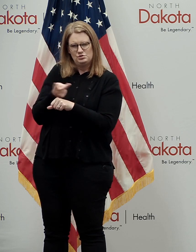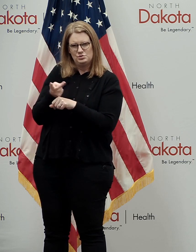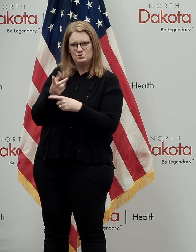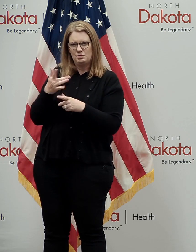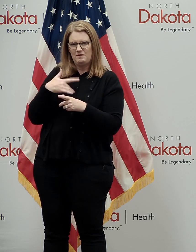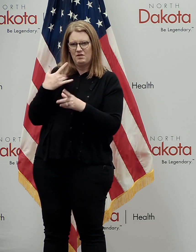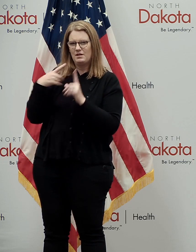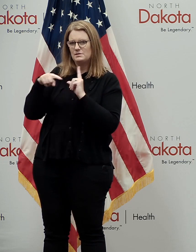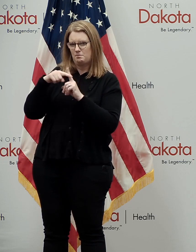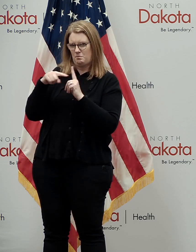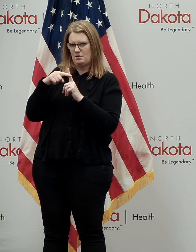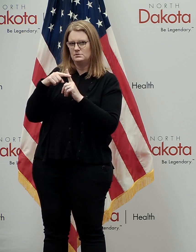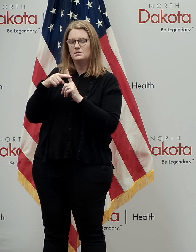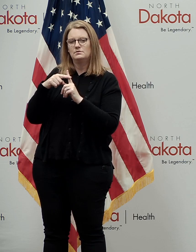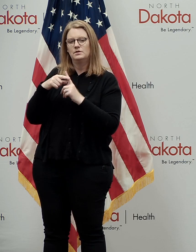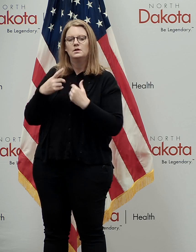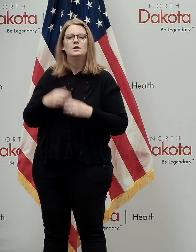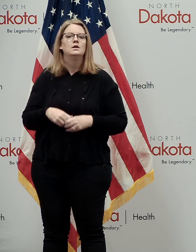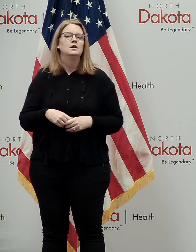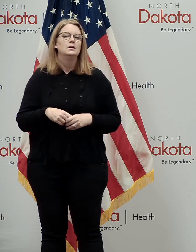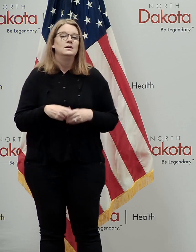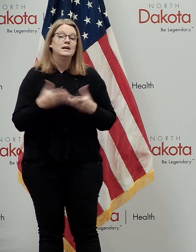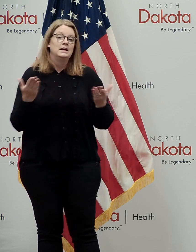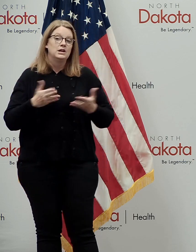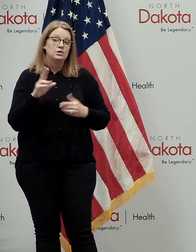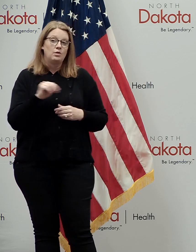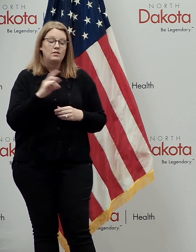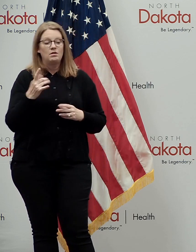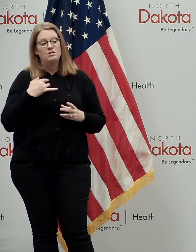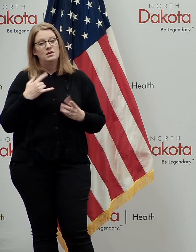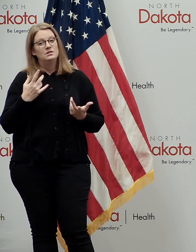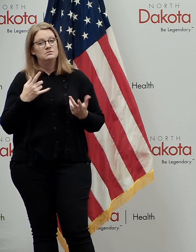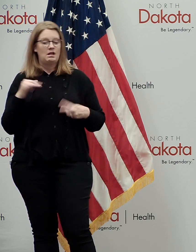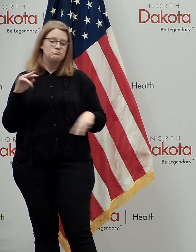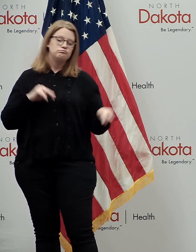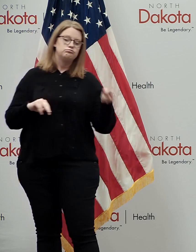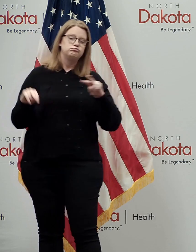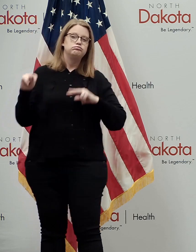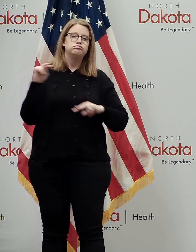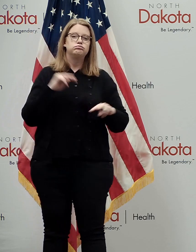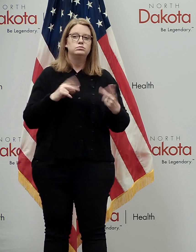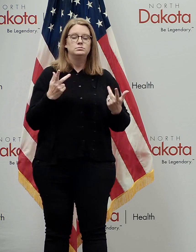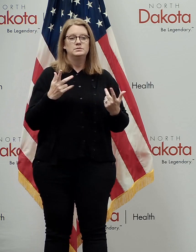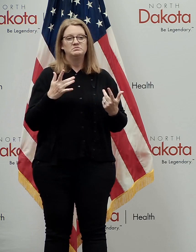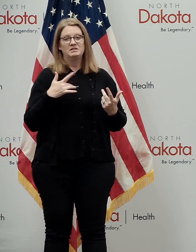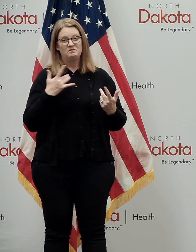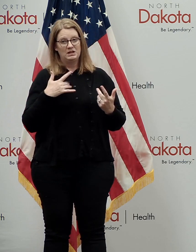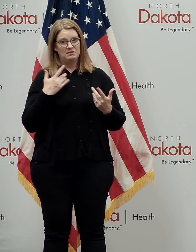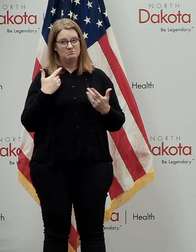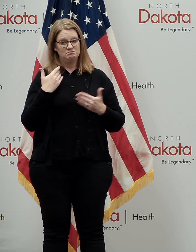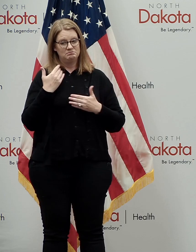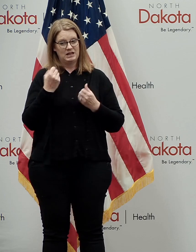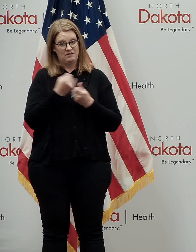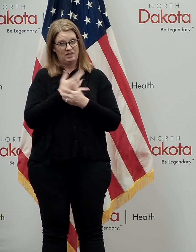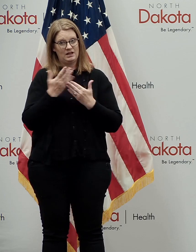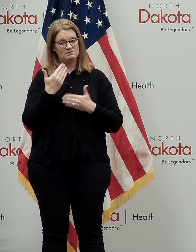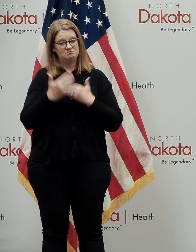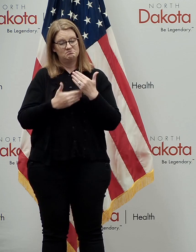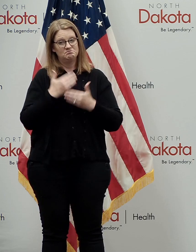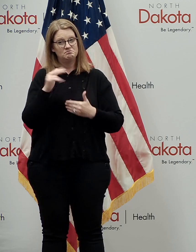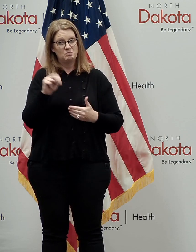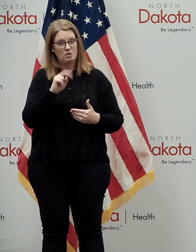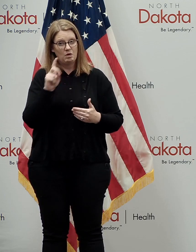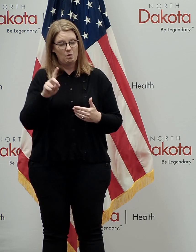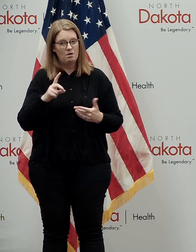front. Just an observation here in North Dakota, I would say that when things are going great in North Dakota in terms